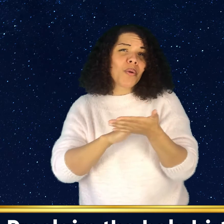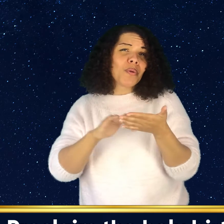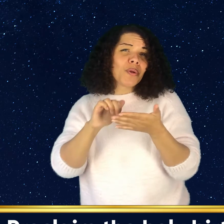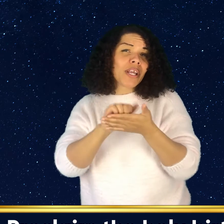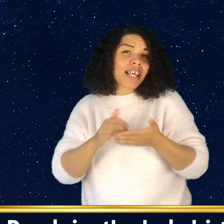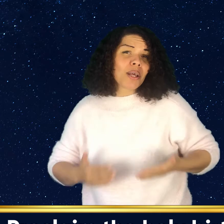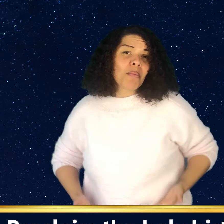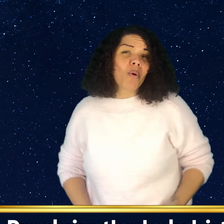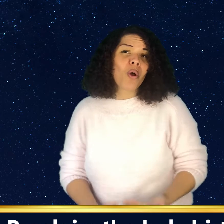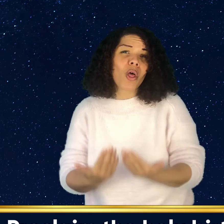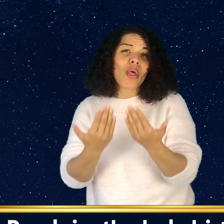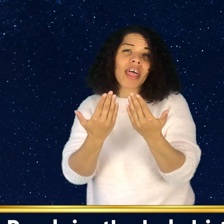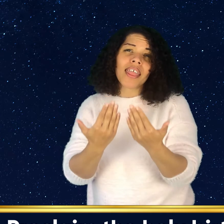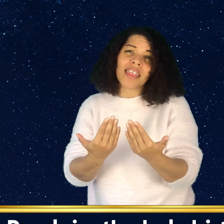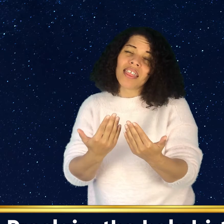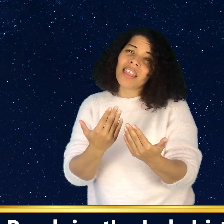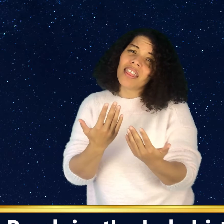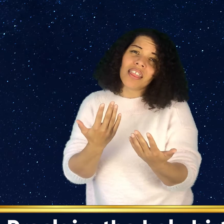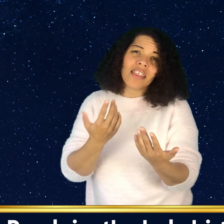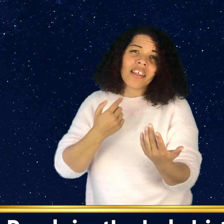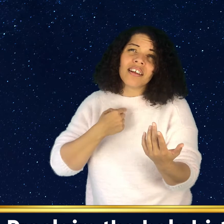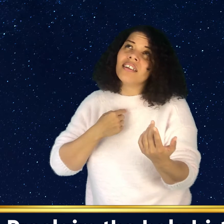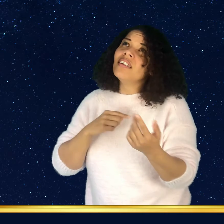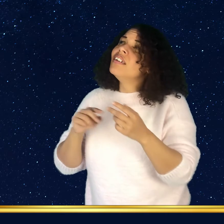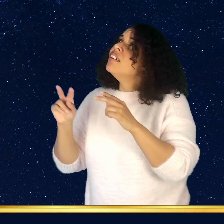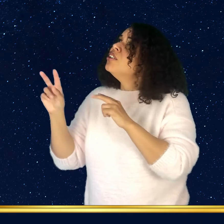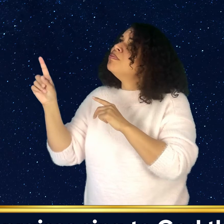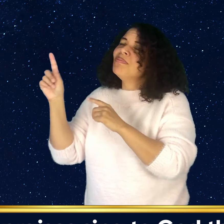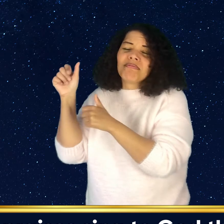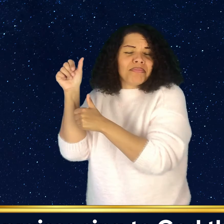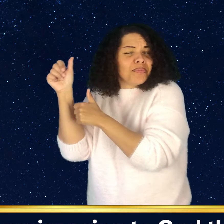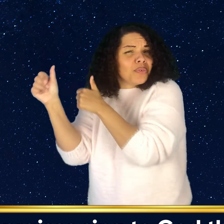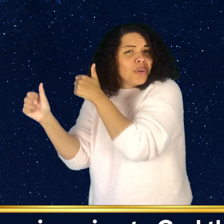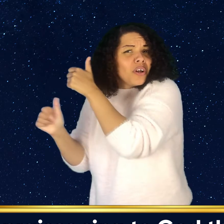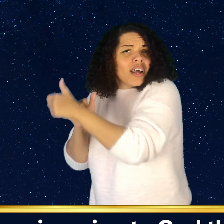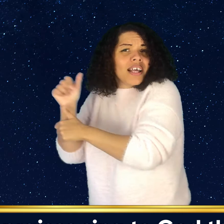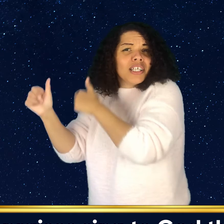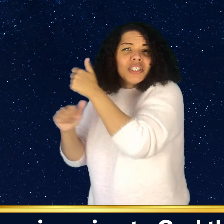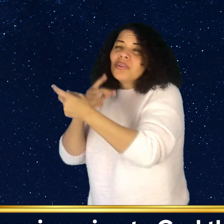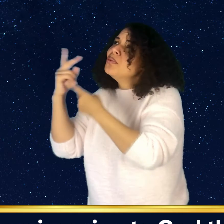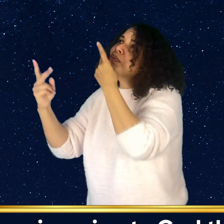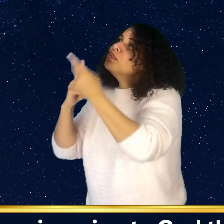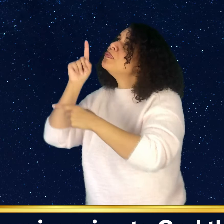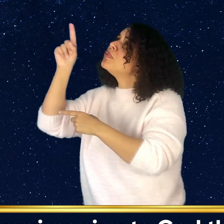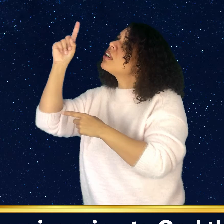our holy birth. And praises sing to